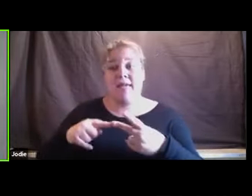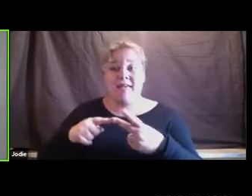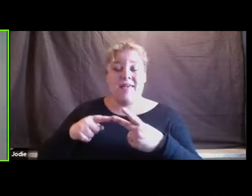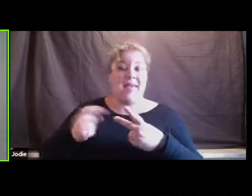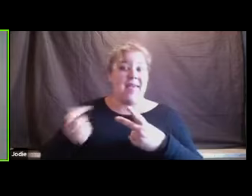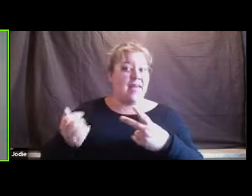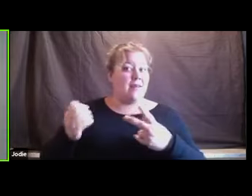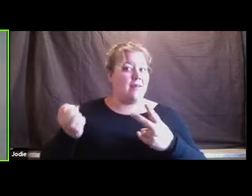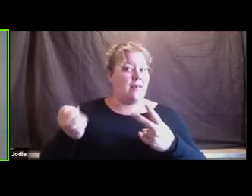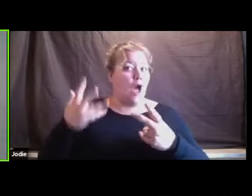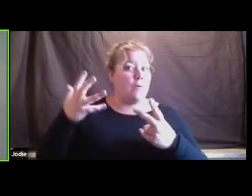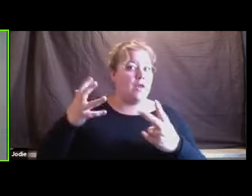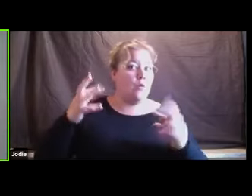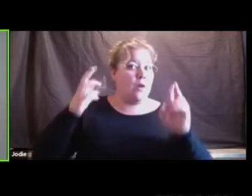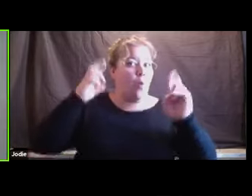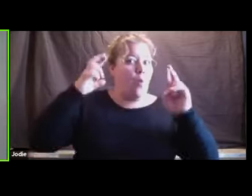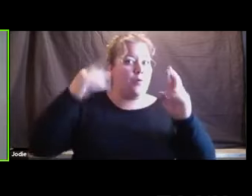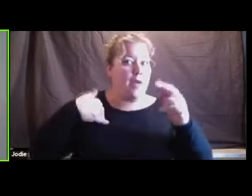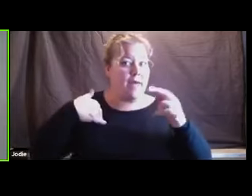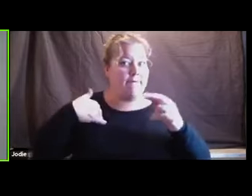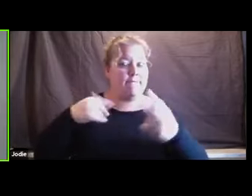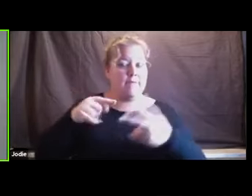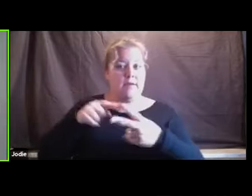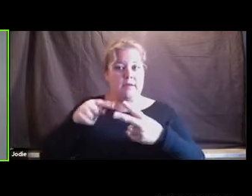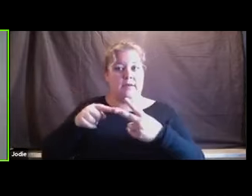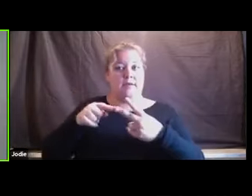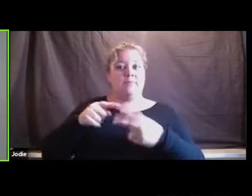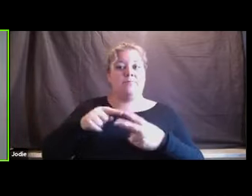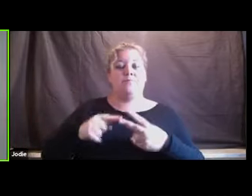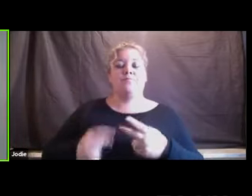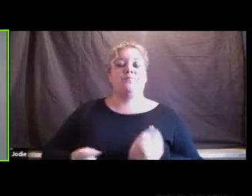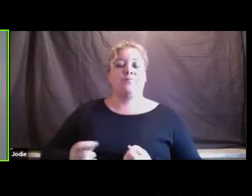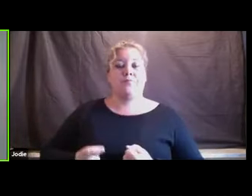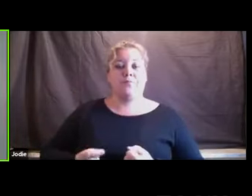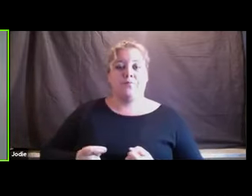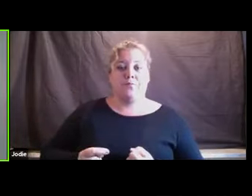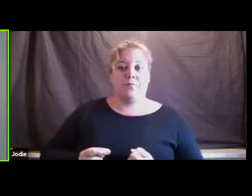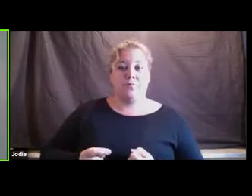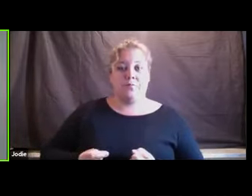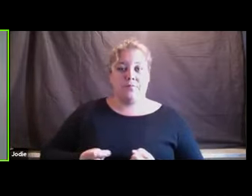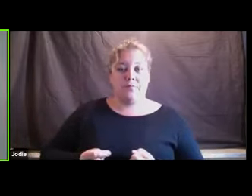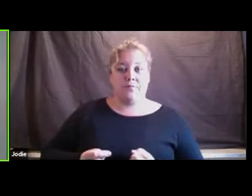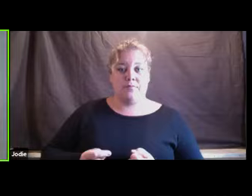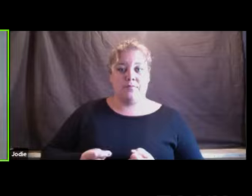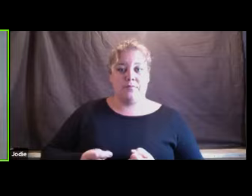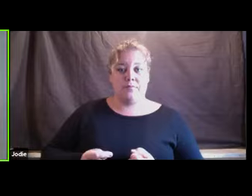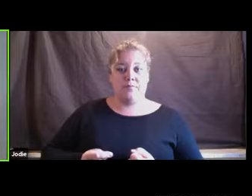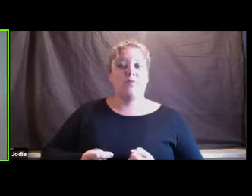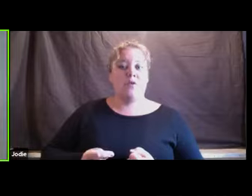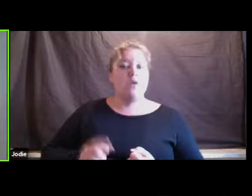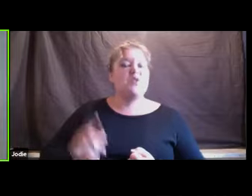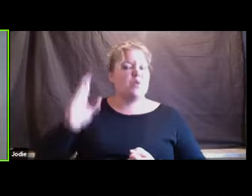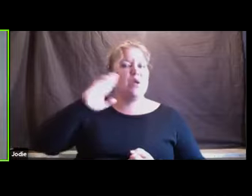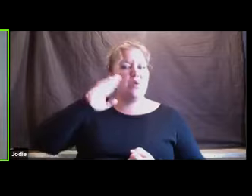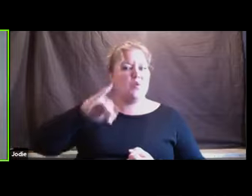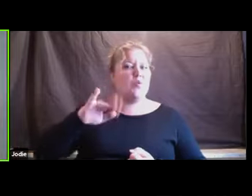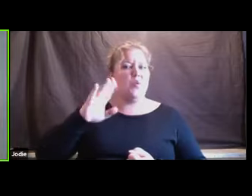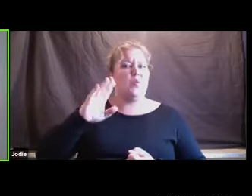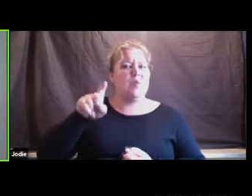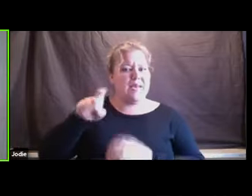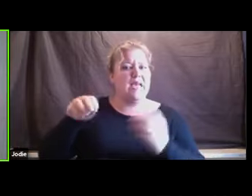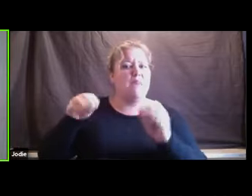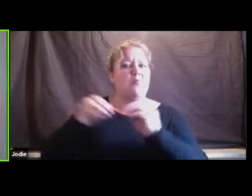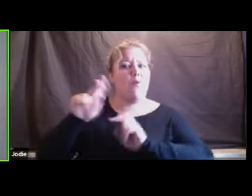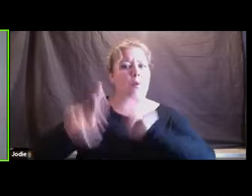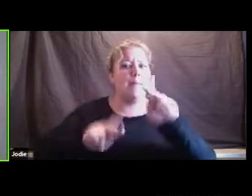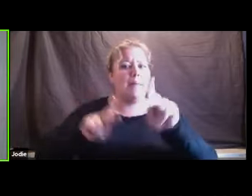to have as a baseline? So we were anticipating, you know, needing to have more individuals to do this work. We